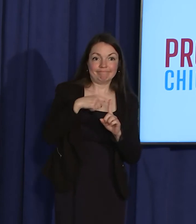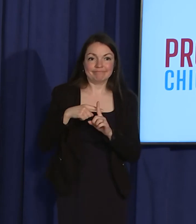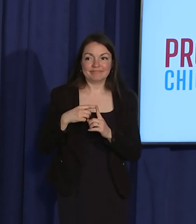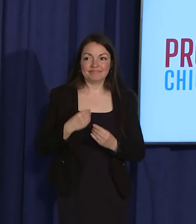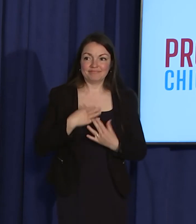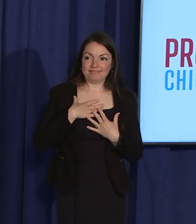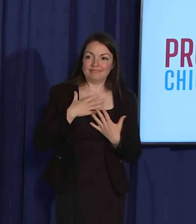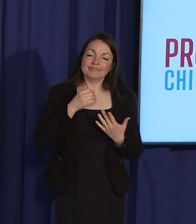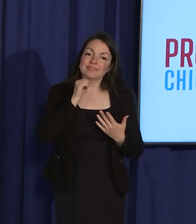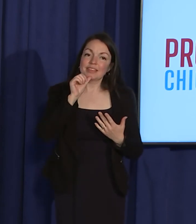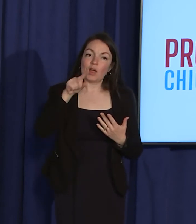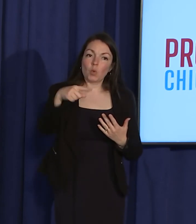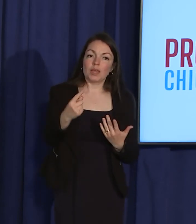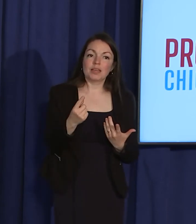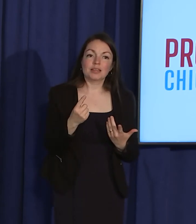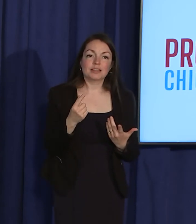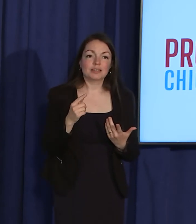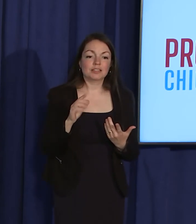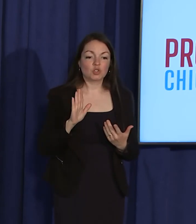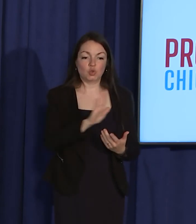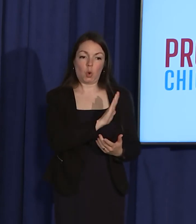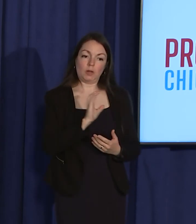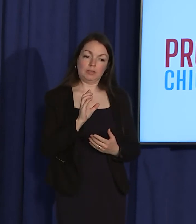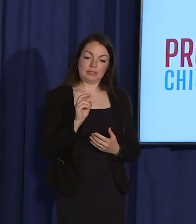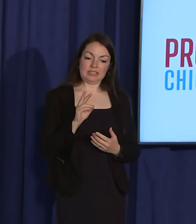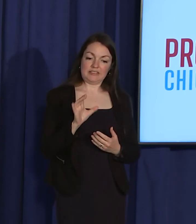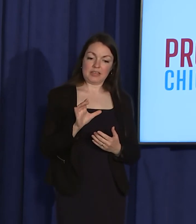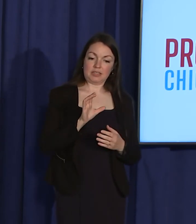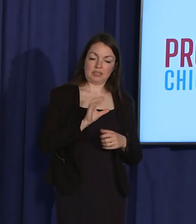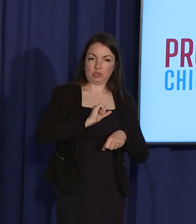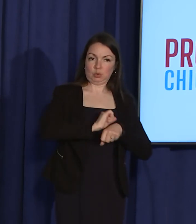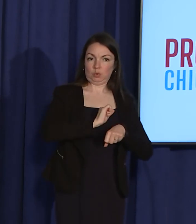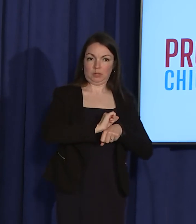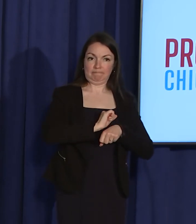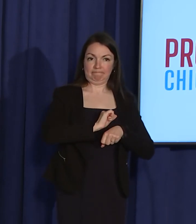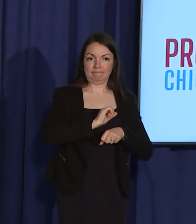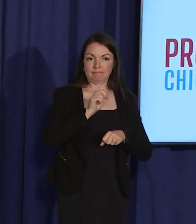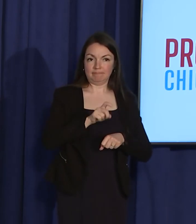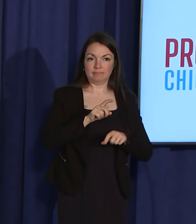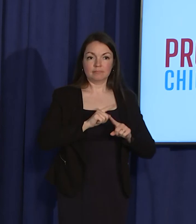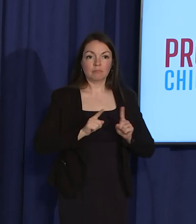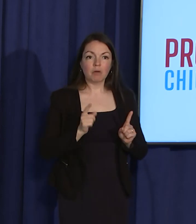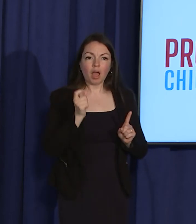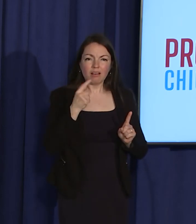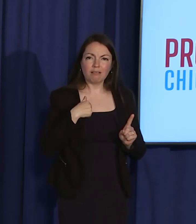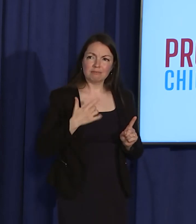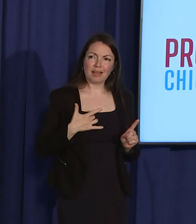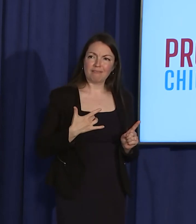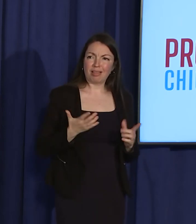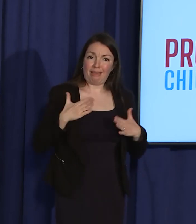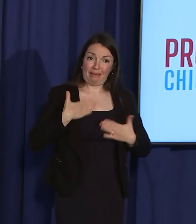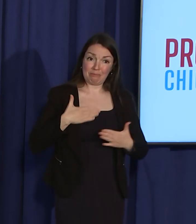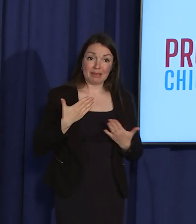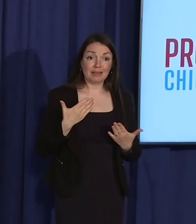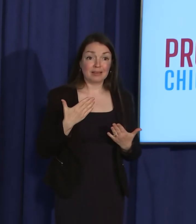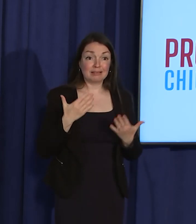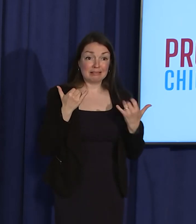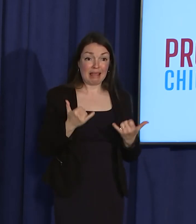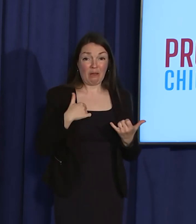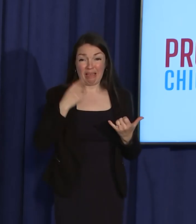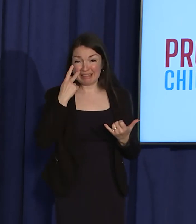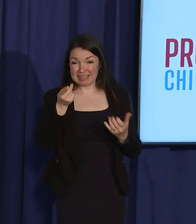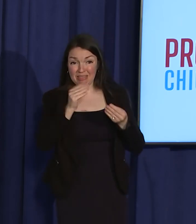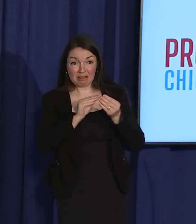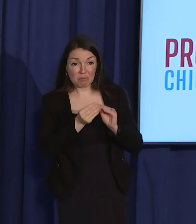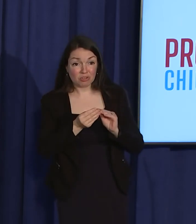of a civic duty, but something that I think comes with, I feel very happy about the fact that our case